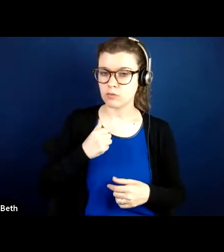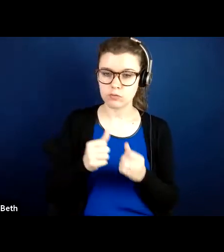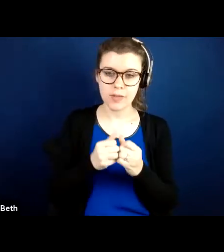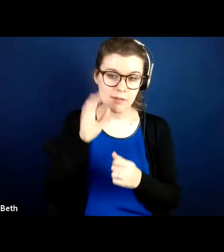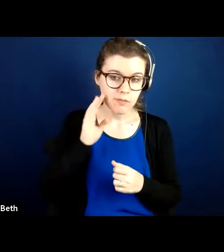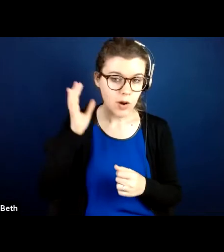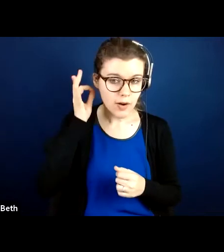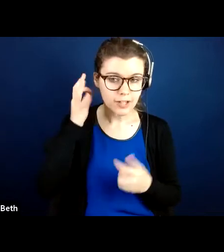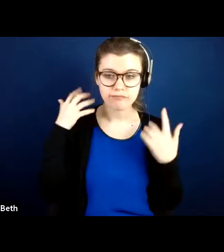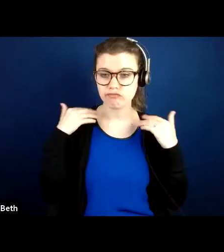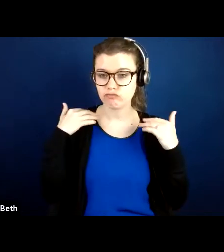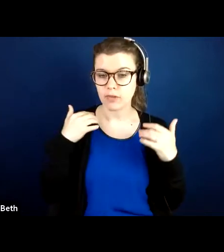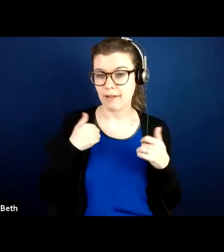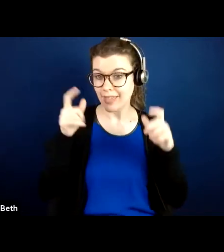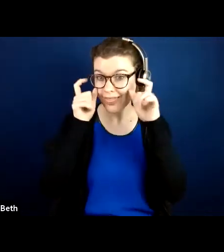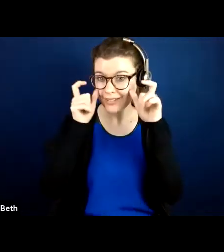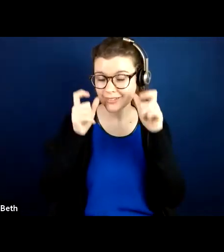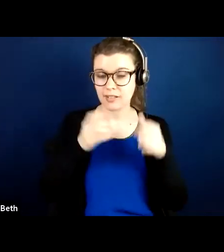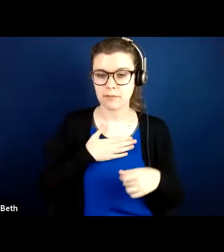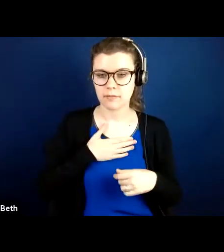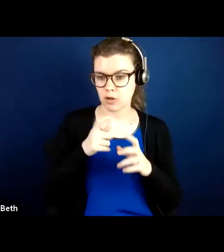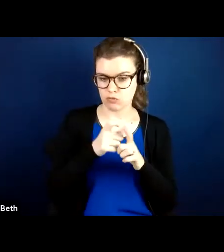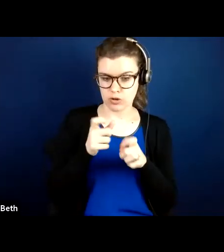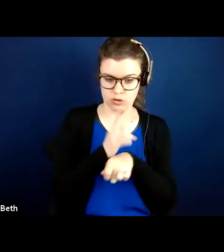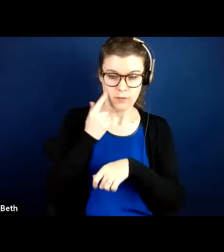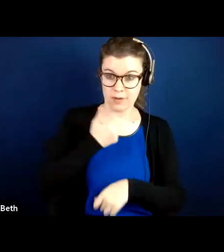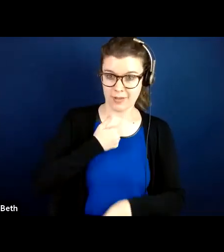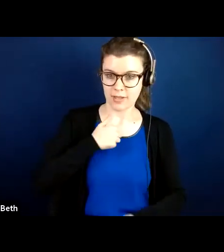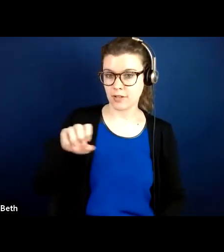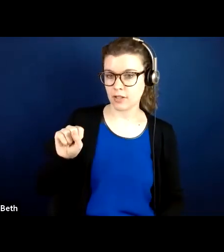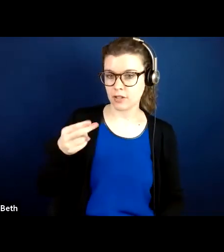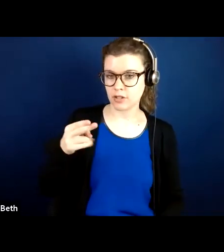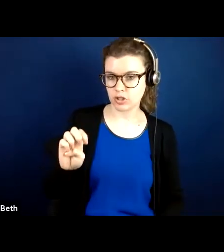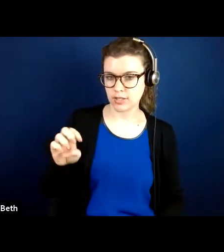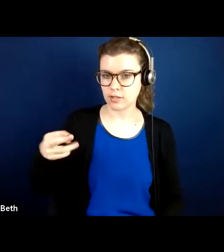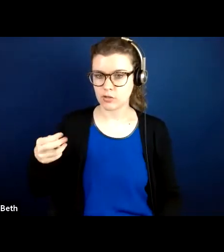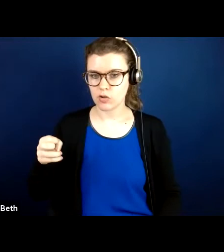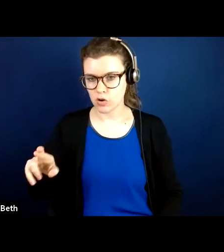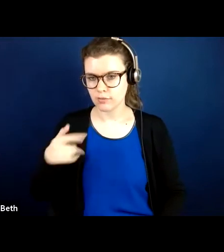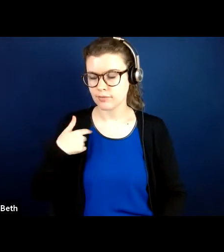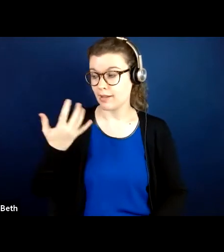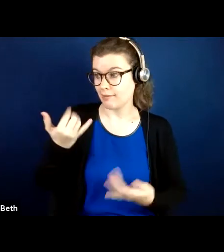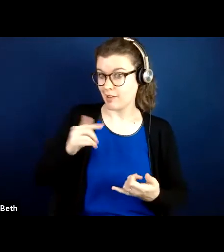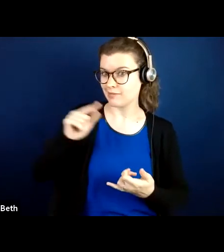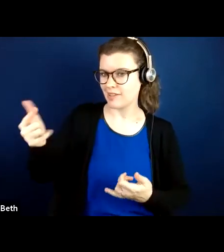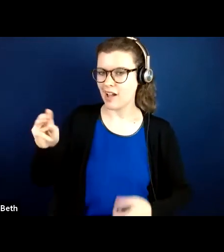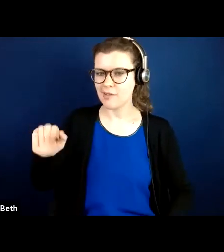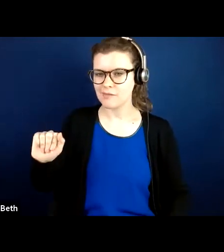wear glasses, and my pronouns are she and her. And I will let Marsha introduce herself.